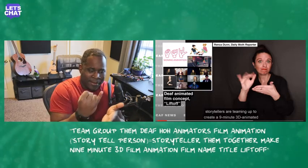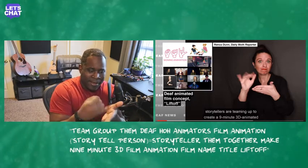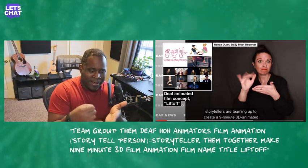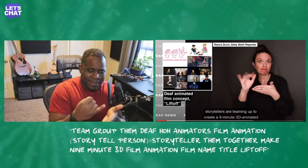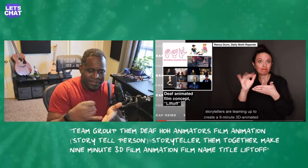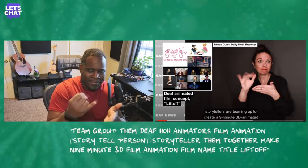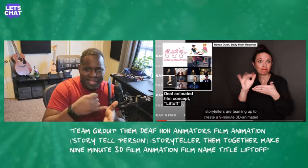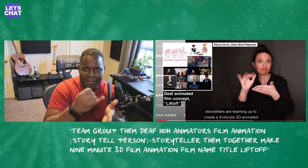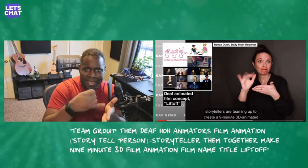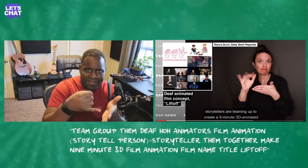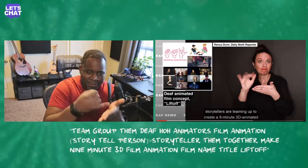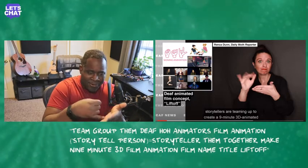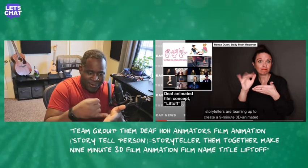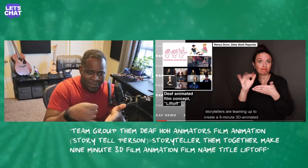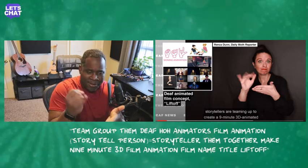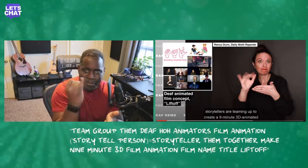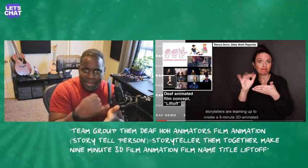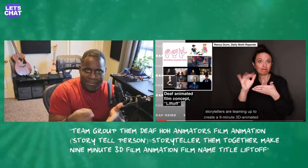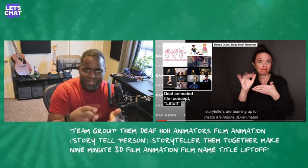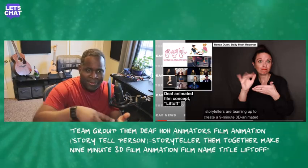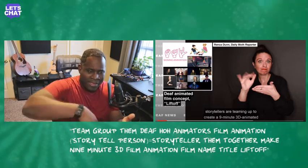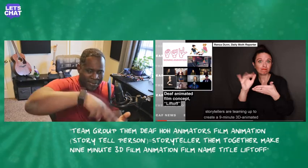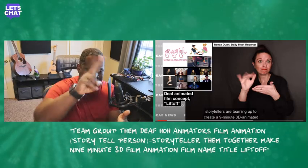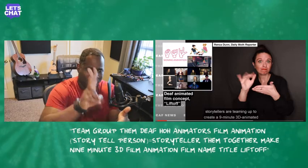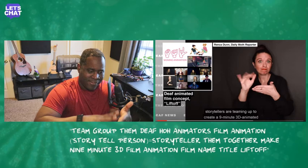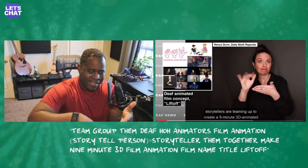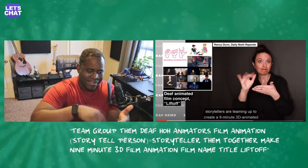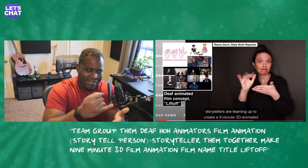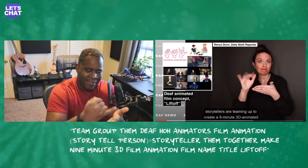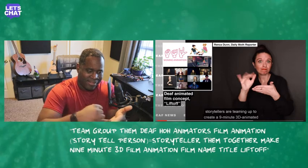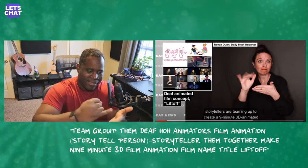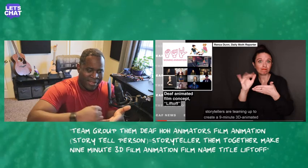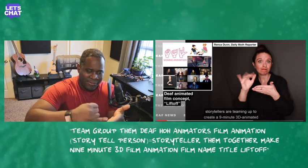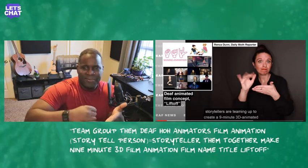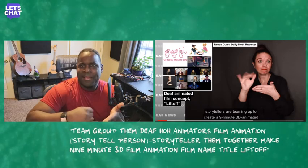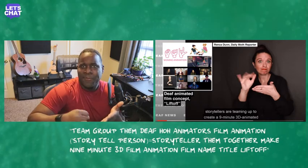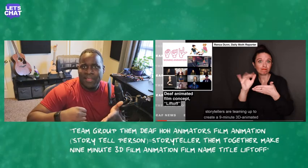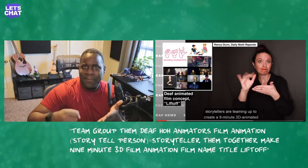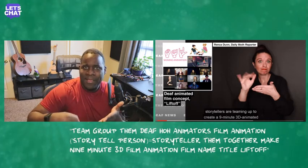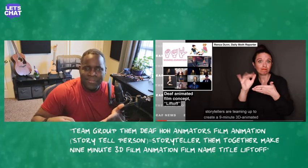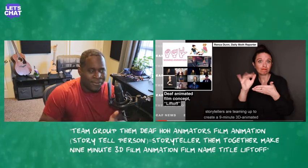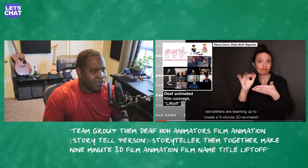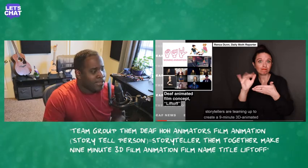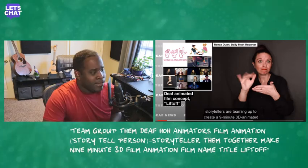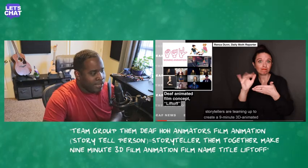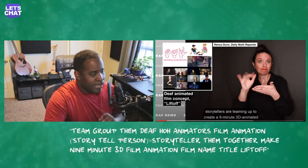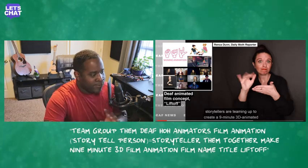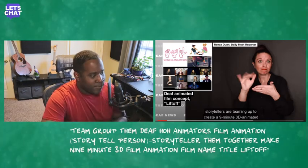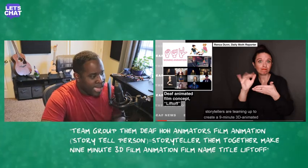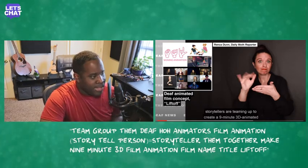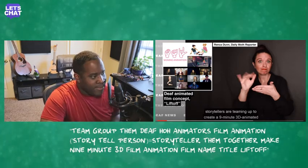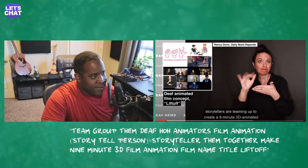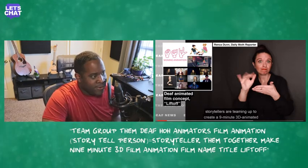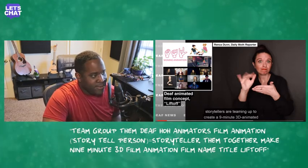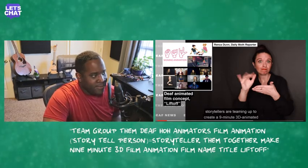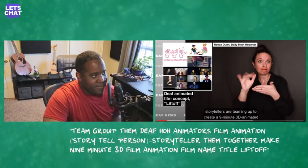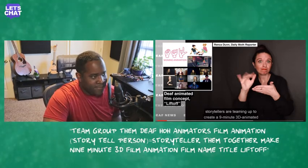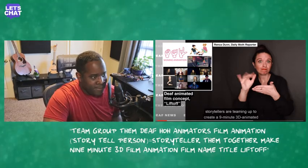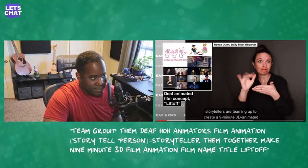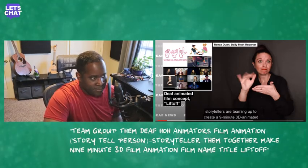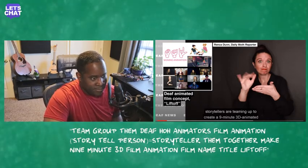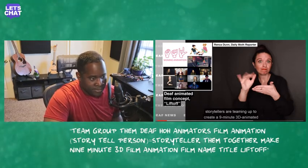with a pencil or paintbrush. Paintbrush is like this, actually. So it's like more like a pencil. So